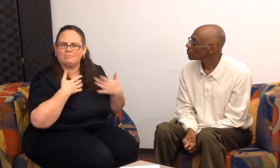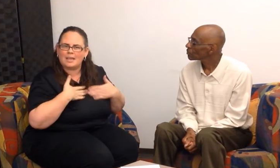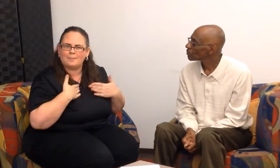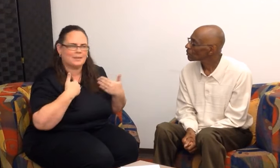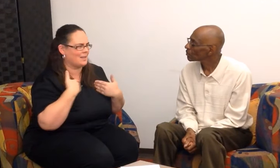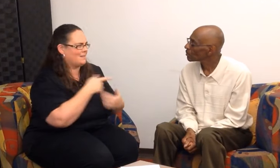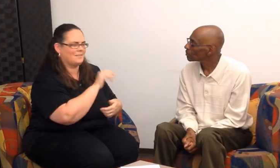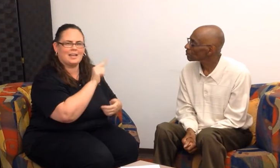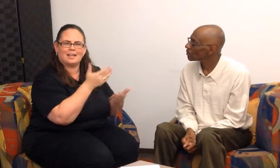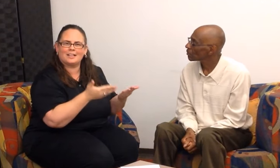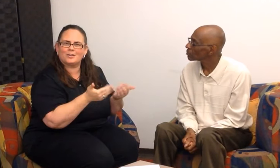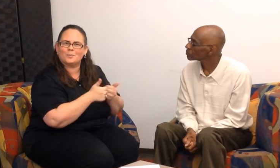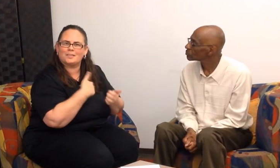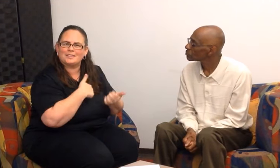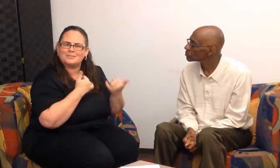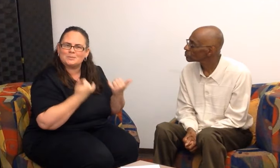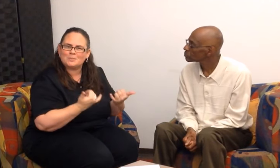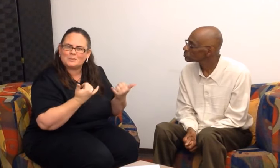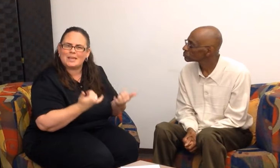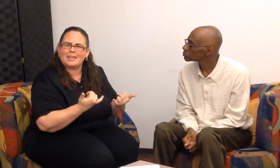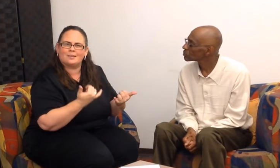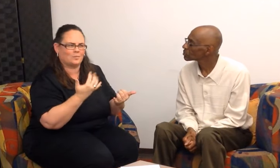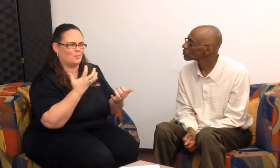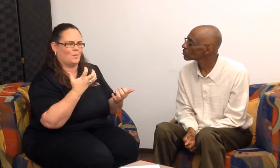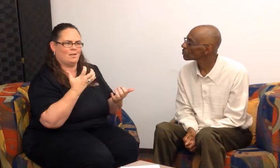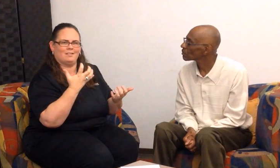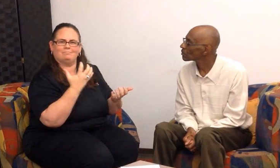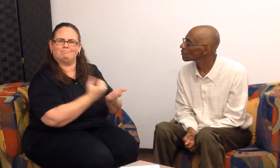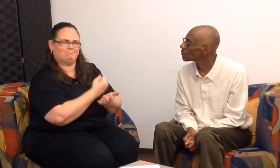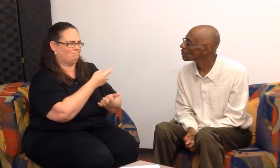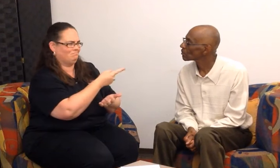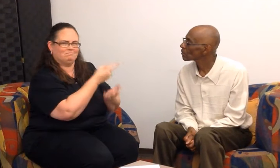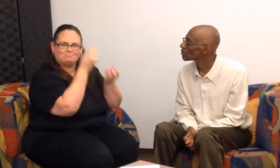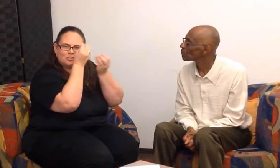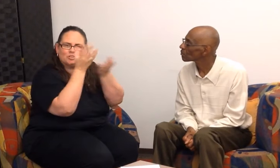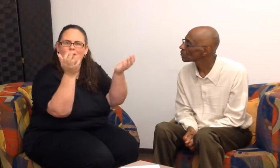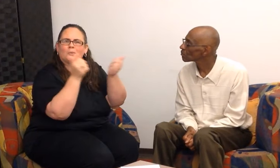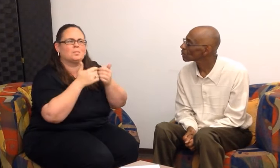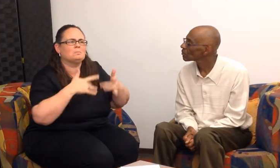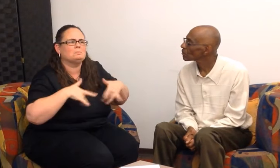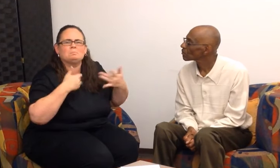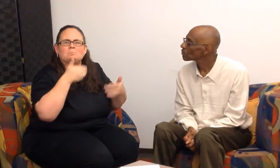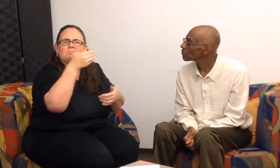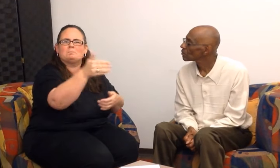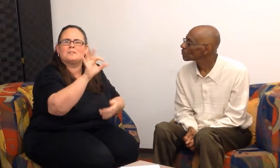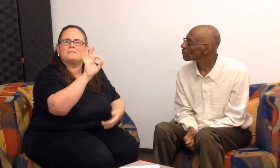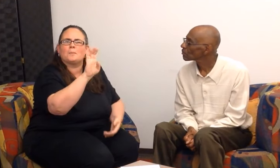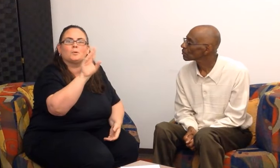We are happy to have Al here with us today. Al, can you share with us what's going to be happening in February of 2016?